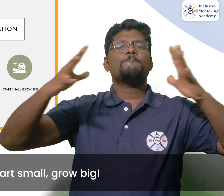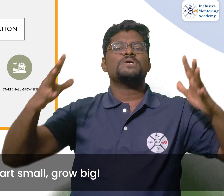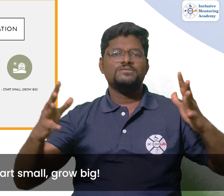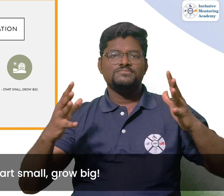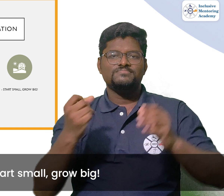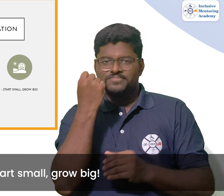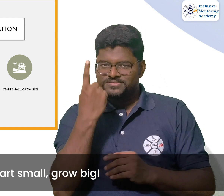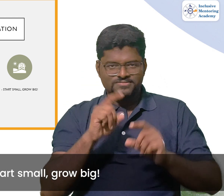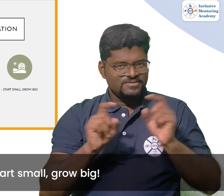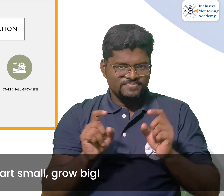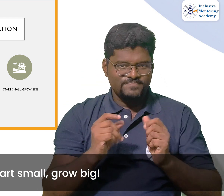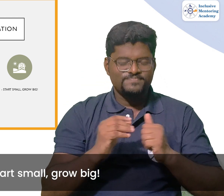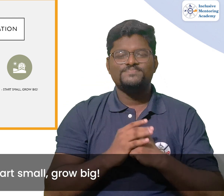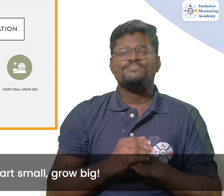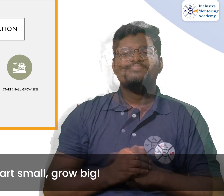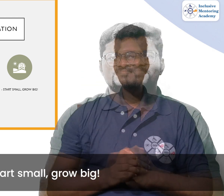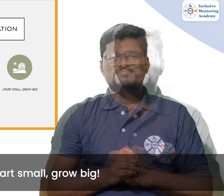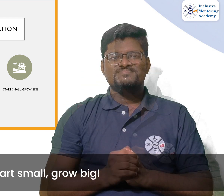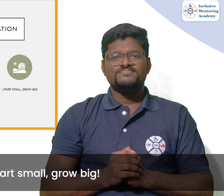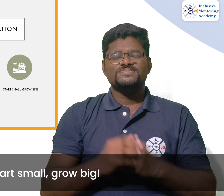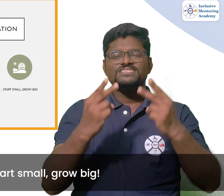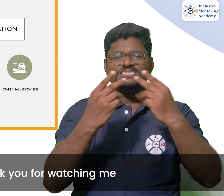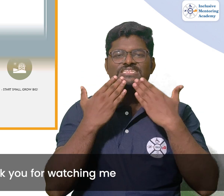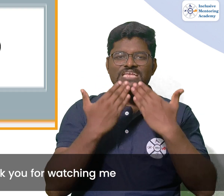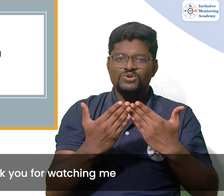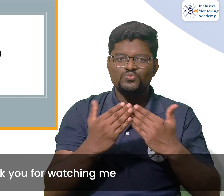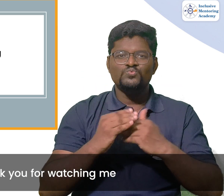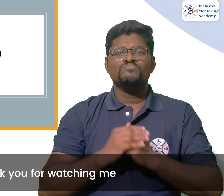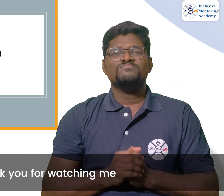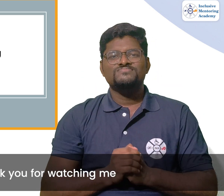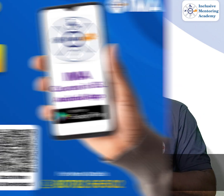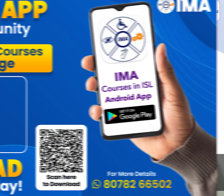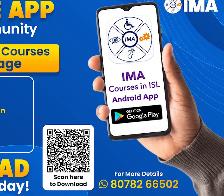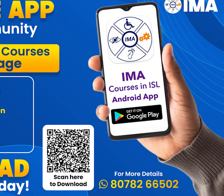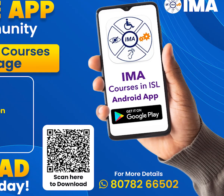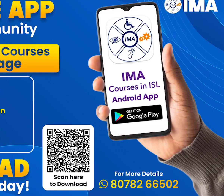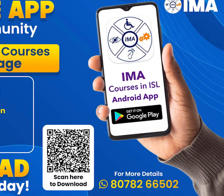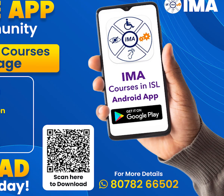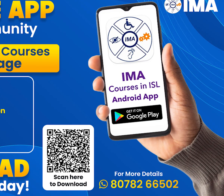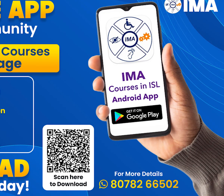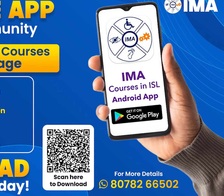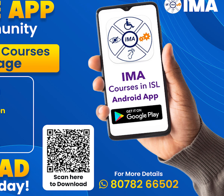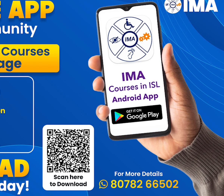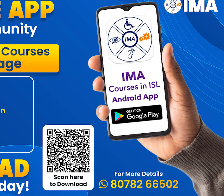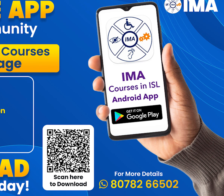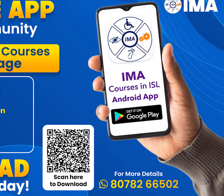big. Thank you for watching me.